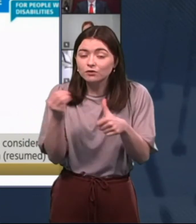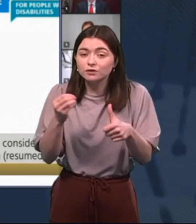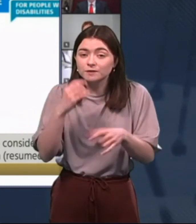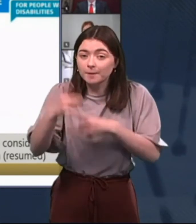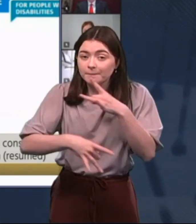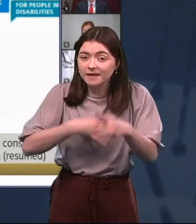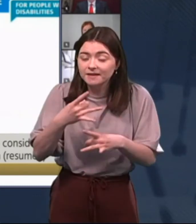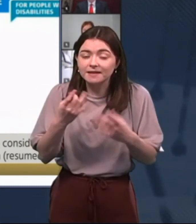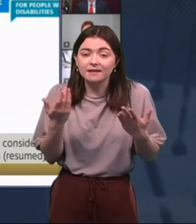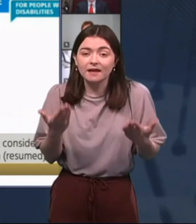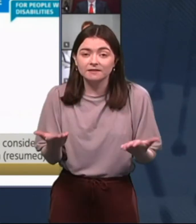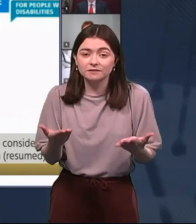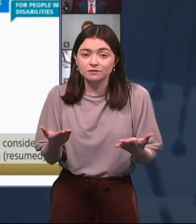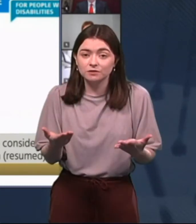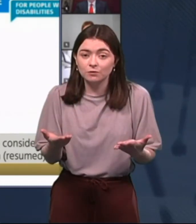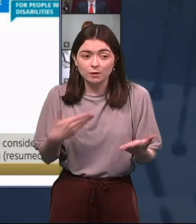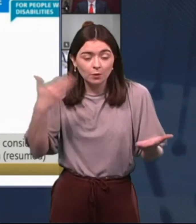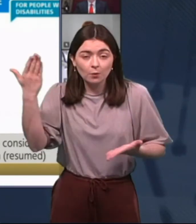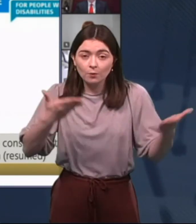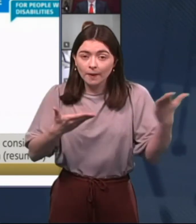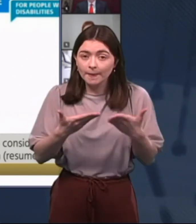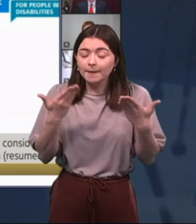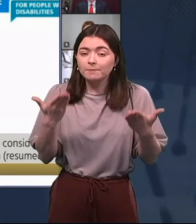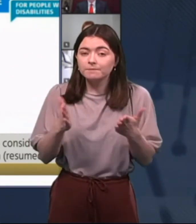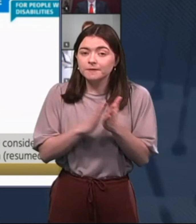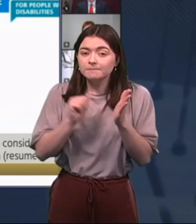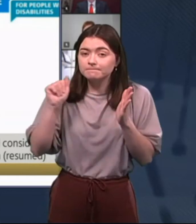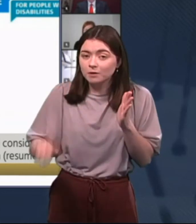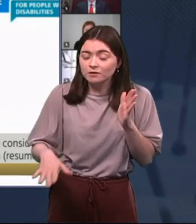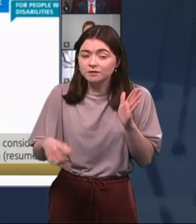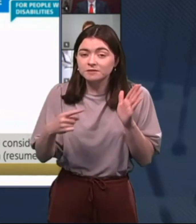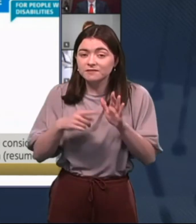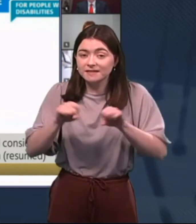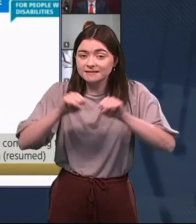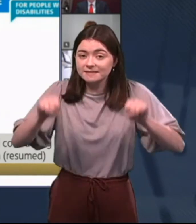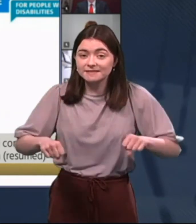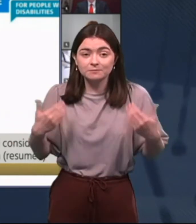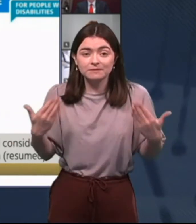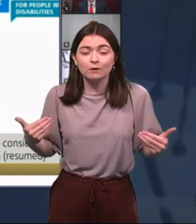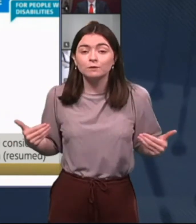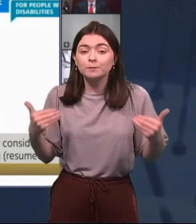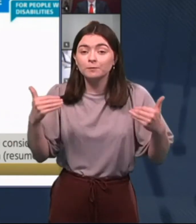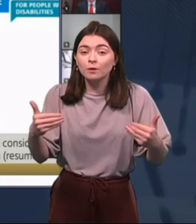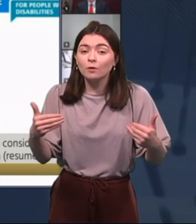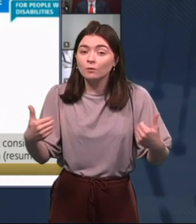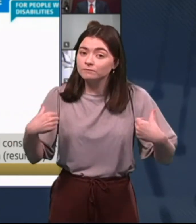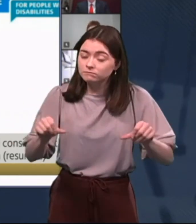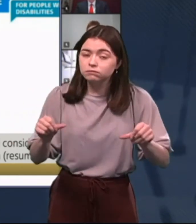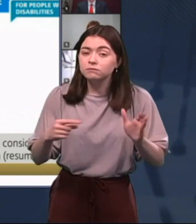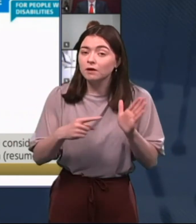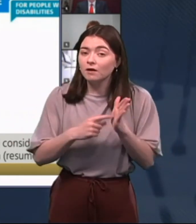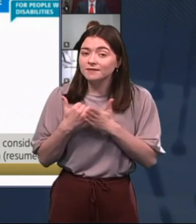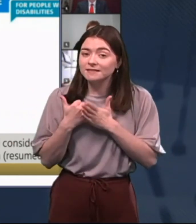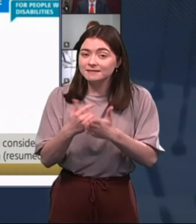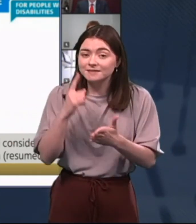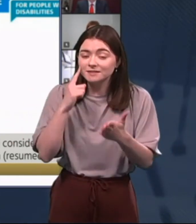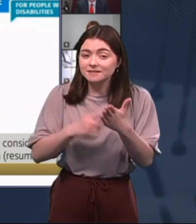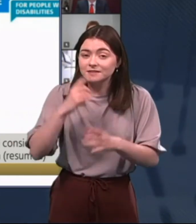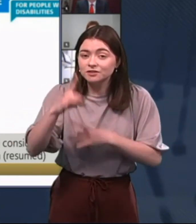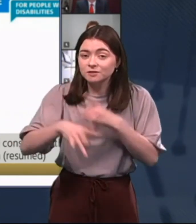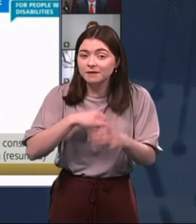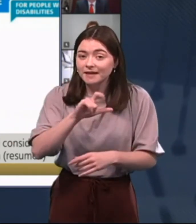And we obviously very much welcome the abolishment of that system as we move towards full implementation of the Assisted Decision-Making